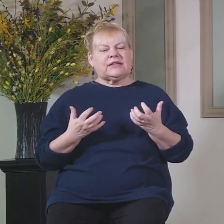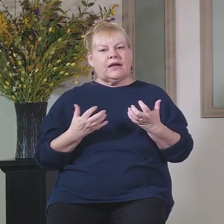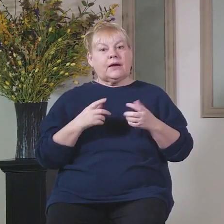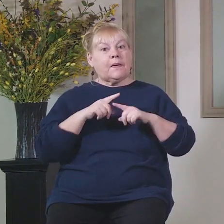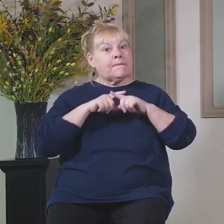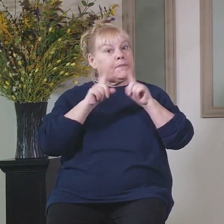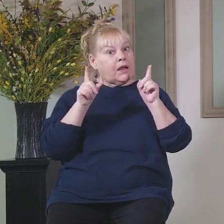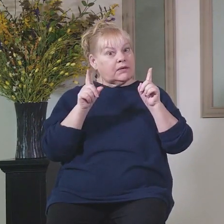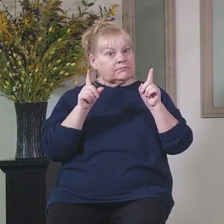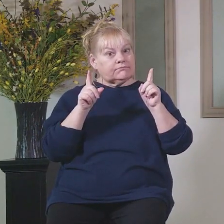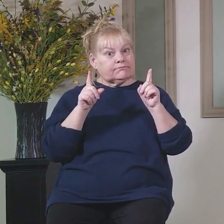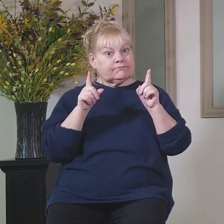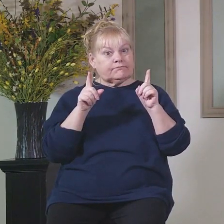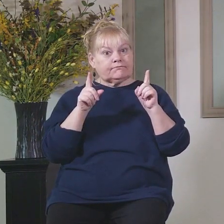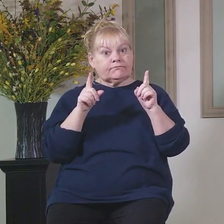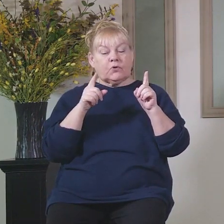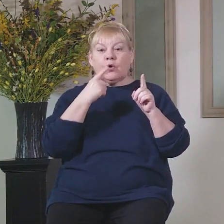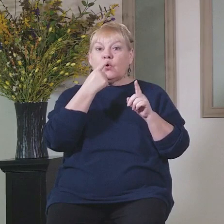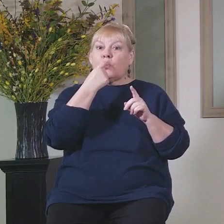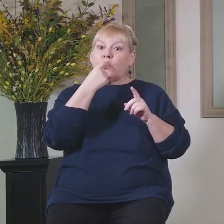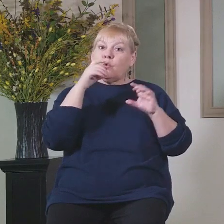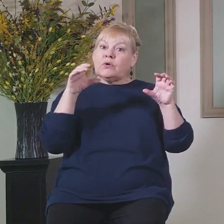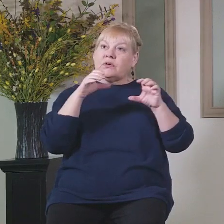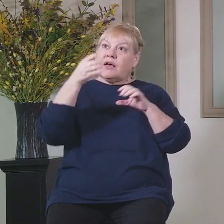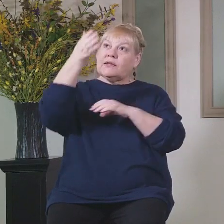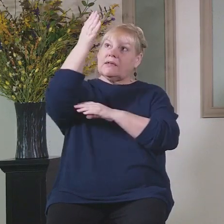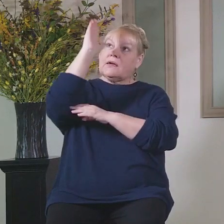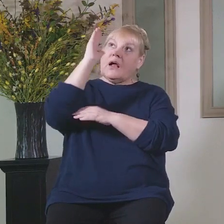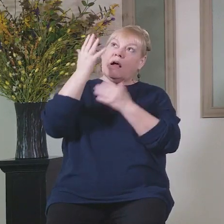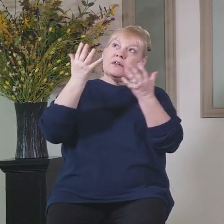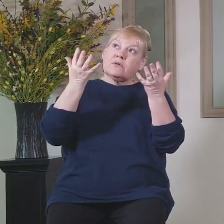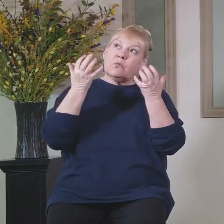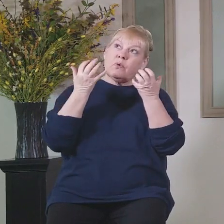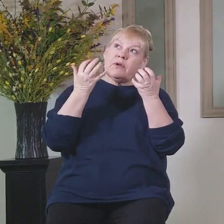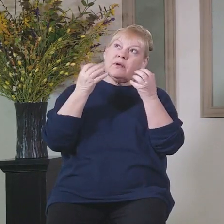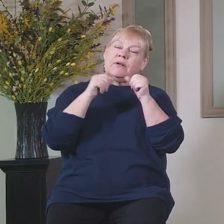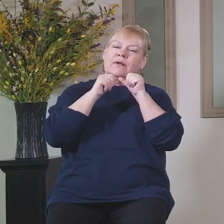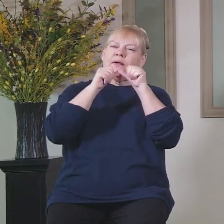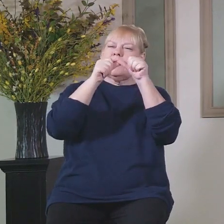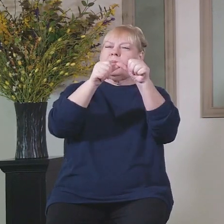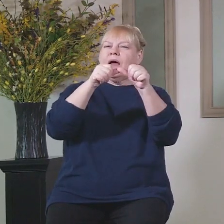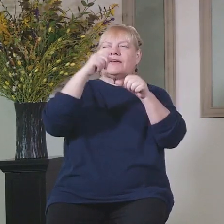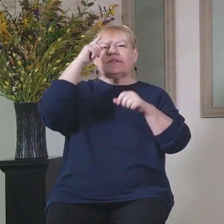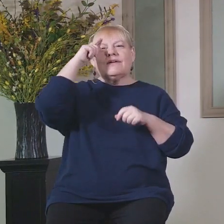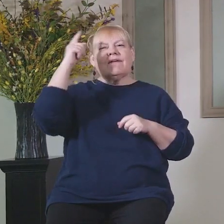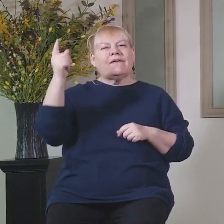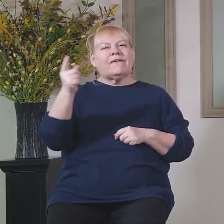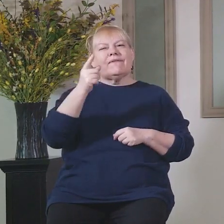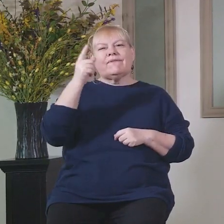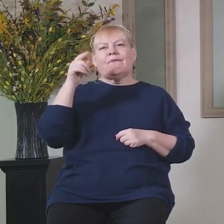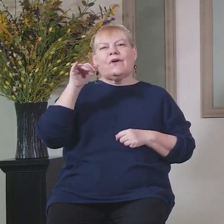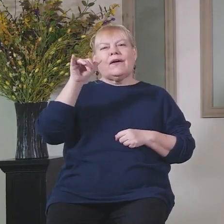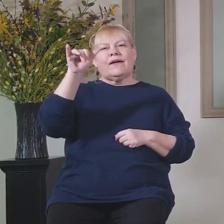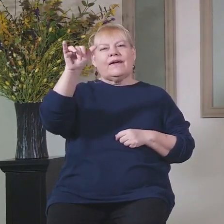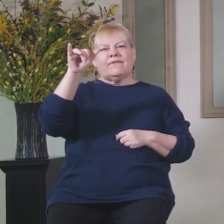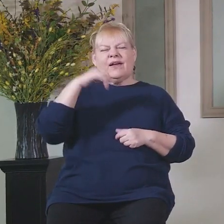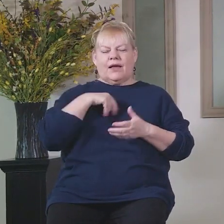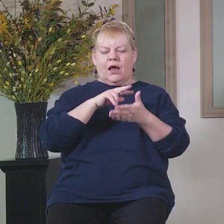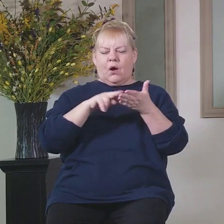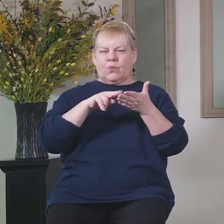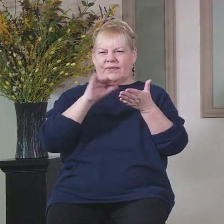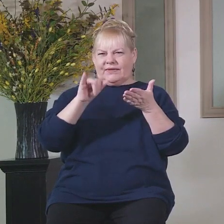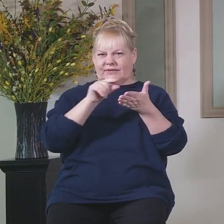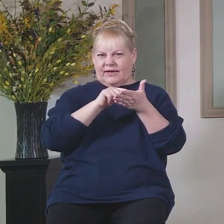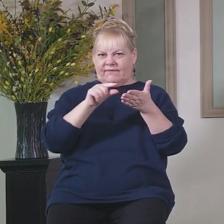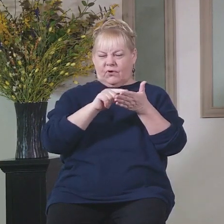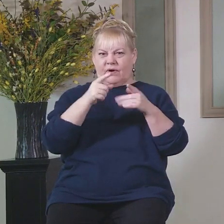But whoever does the will of God abides forever." I want to read those same